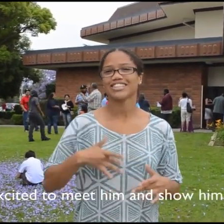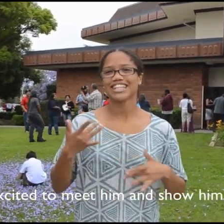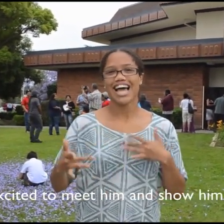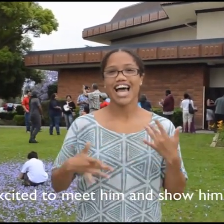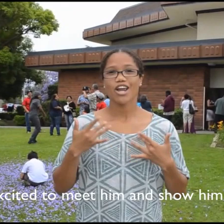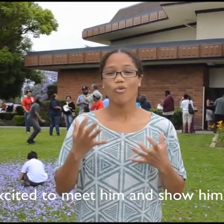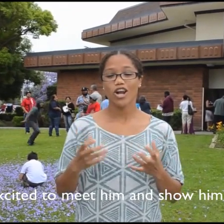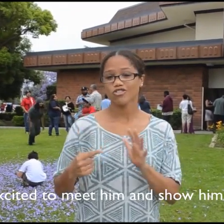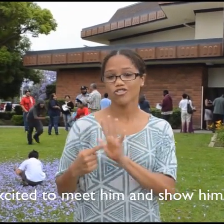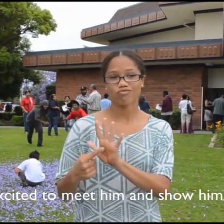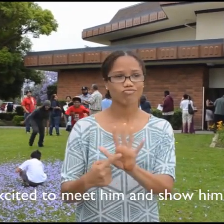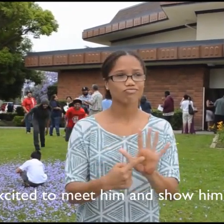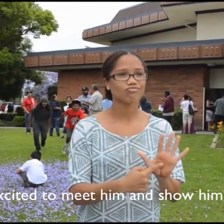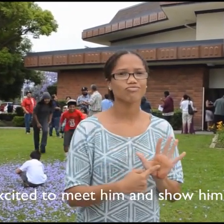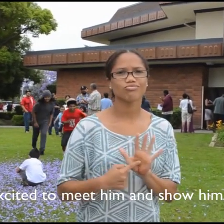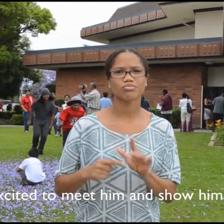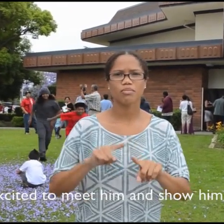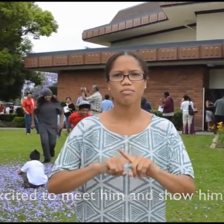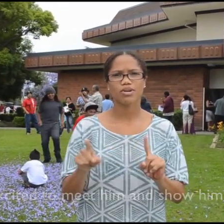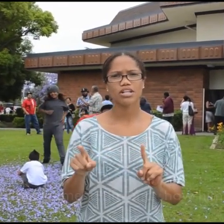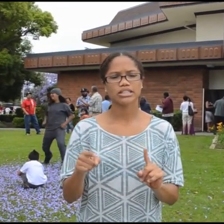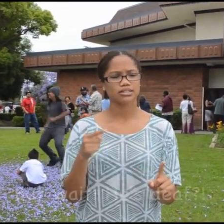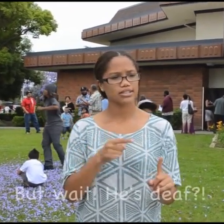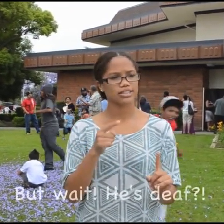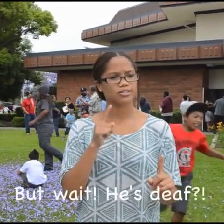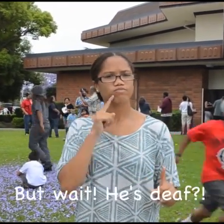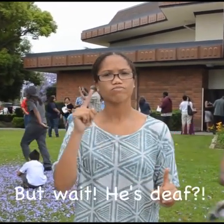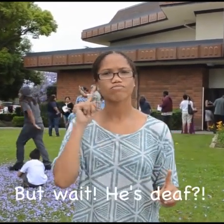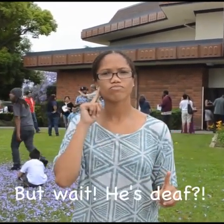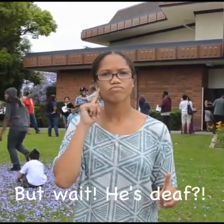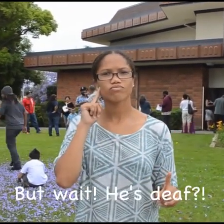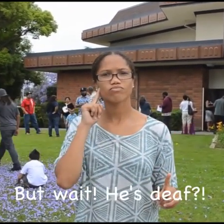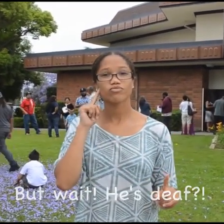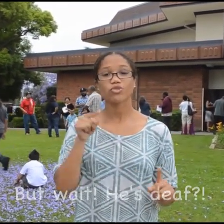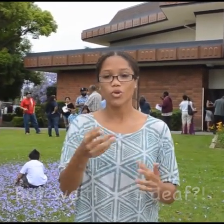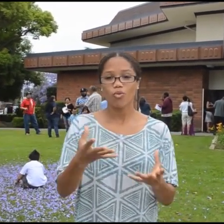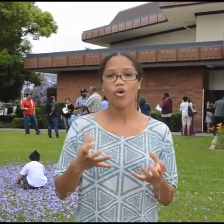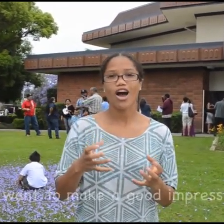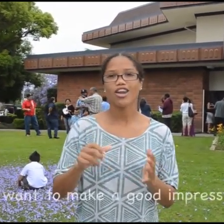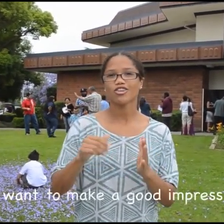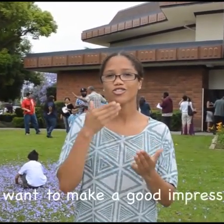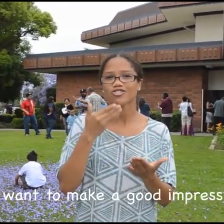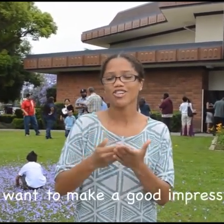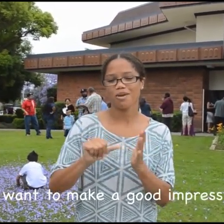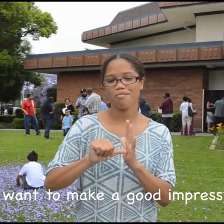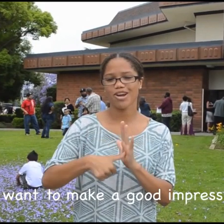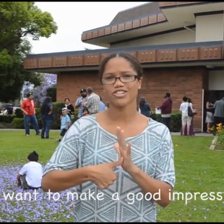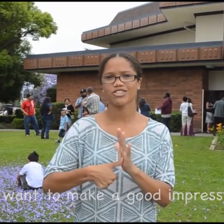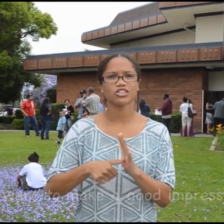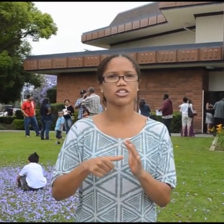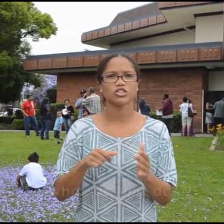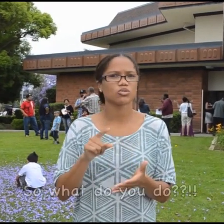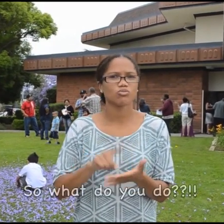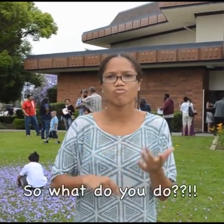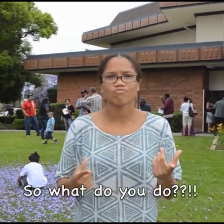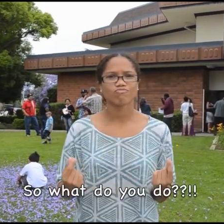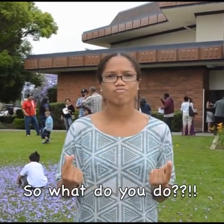You're excited to meet him and show him around. But wait, he's deaf? You want to make a good impression, so